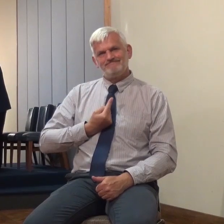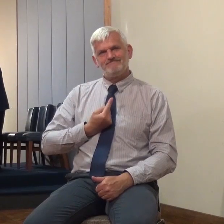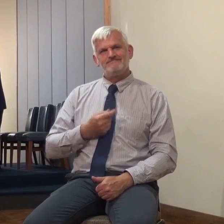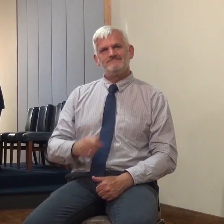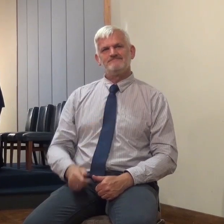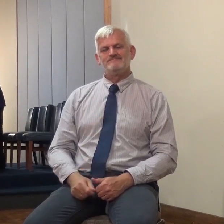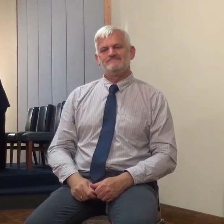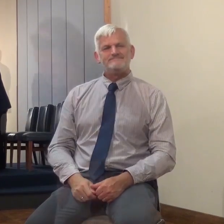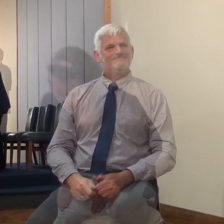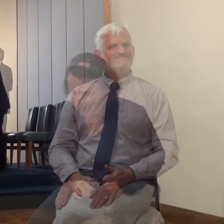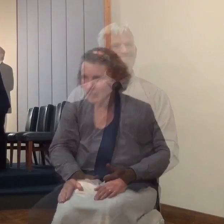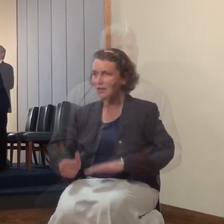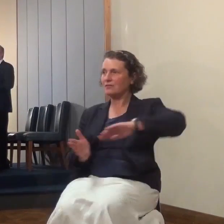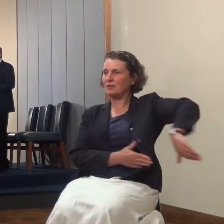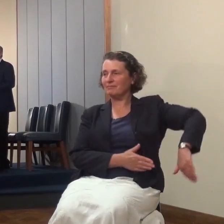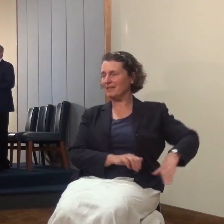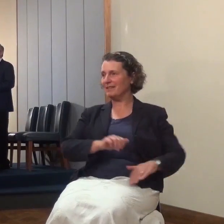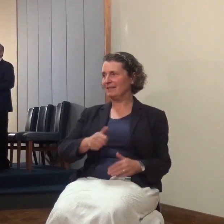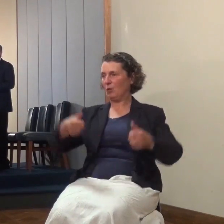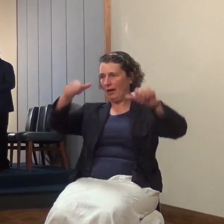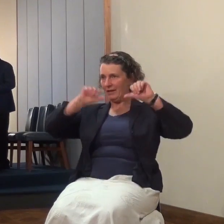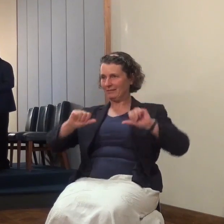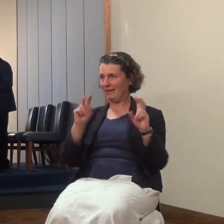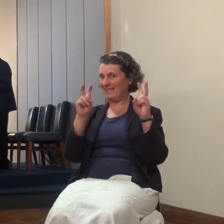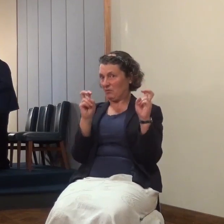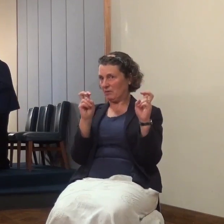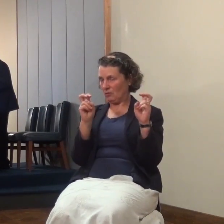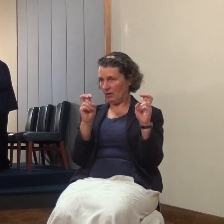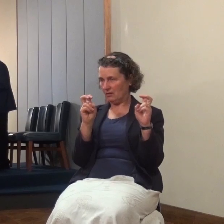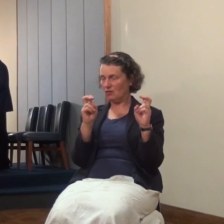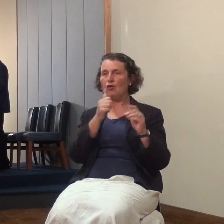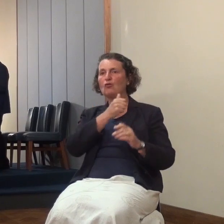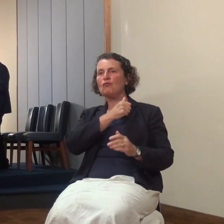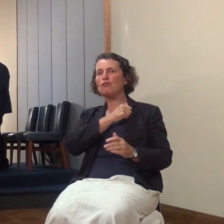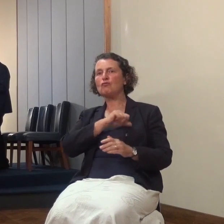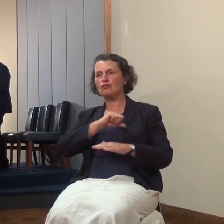heading. Christian troubles that are the especial lot of